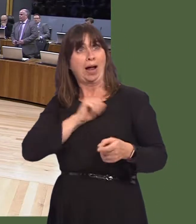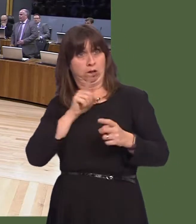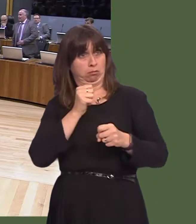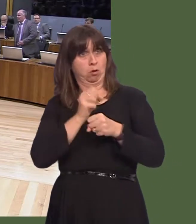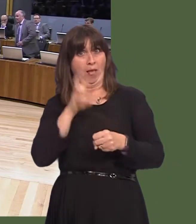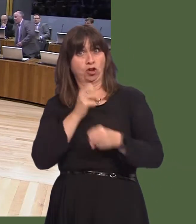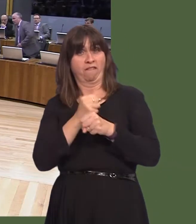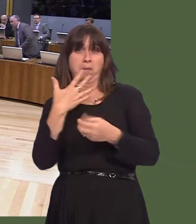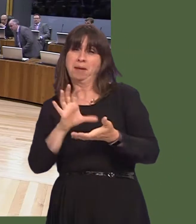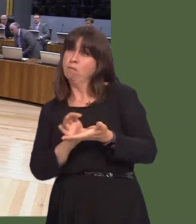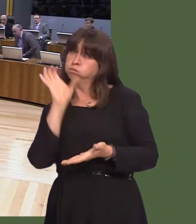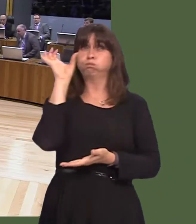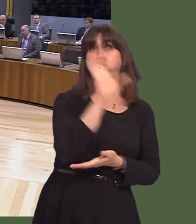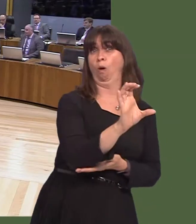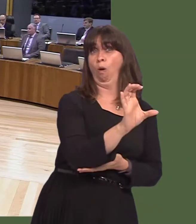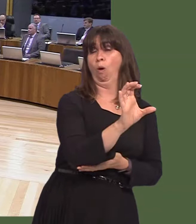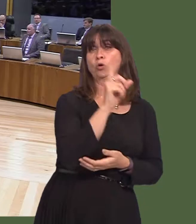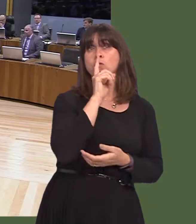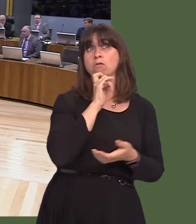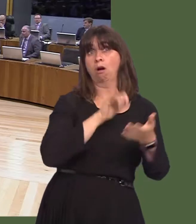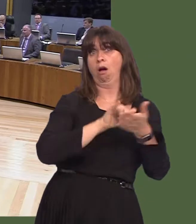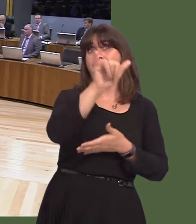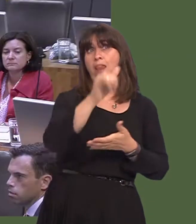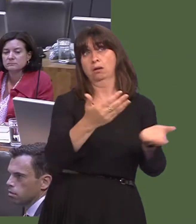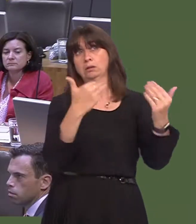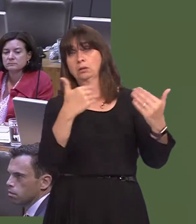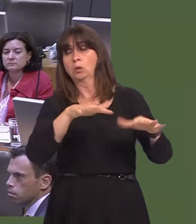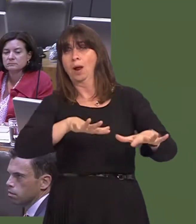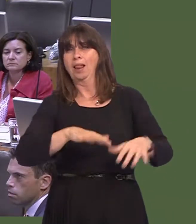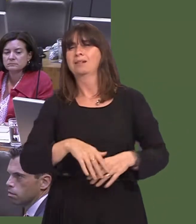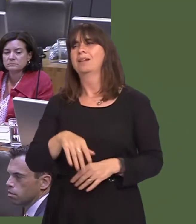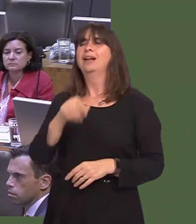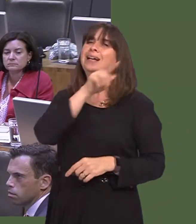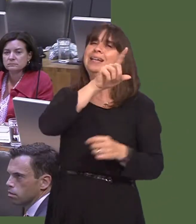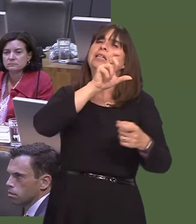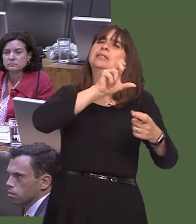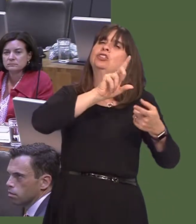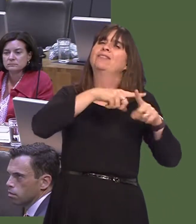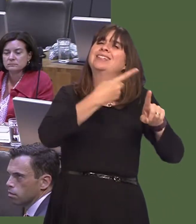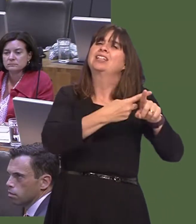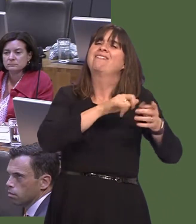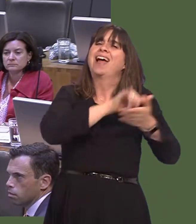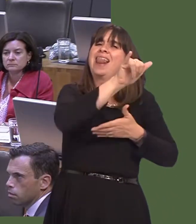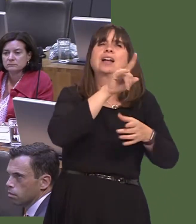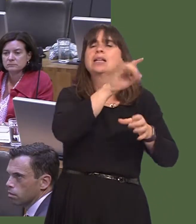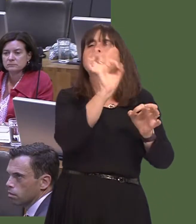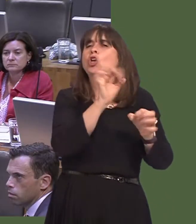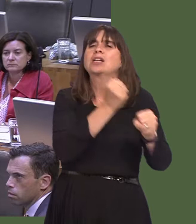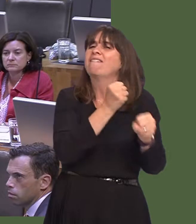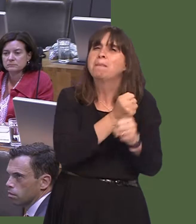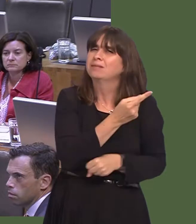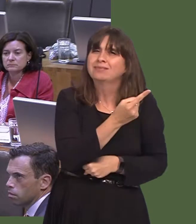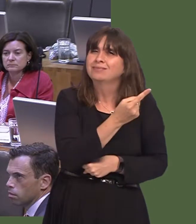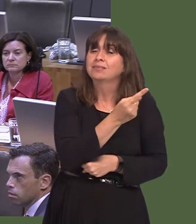develop the routes into Cardiff Airport? Well, clearly, I don't agree with his words. He is the Chief Executive of an airline, not the head of a government. We